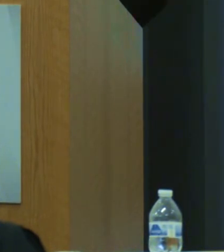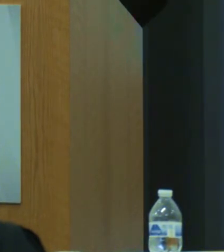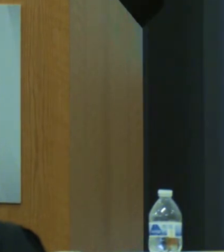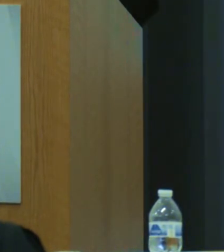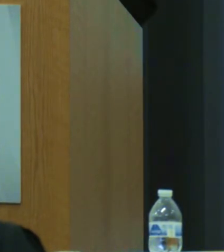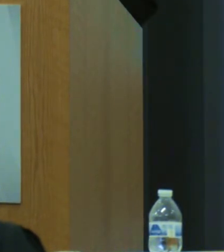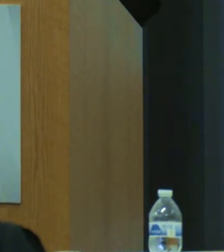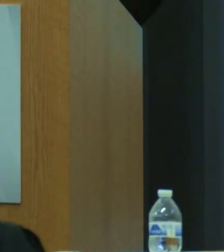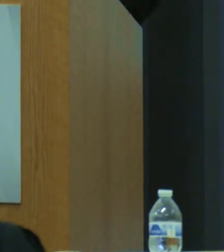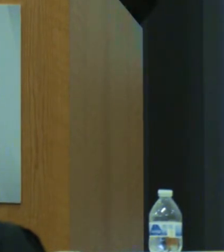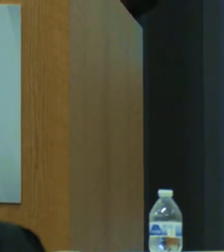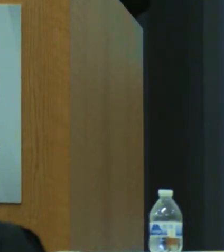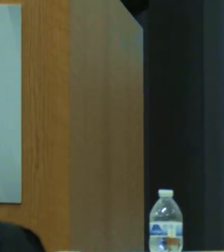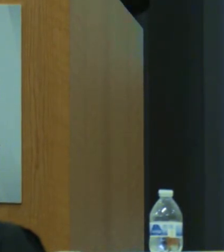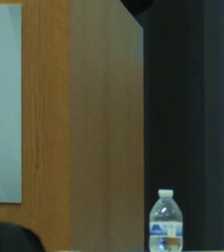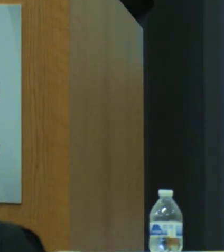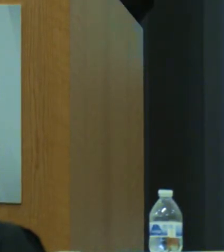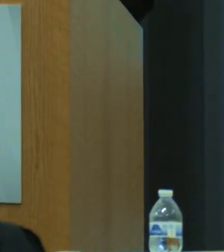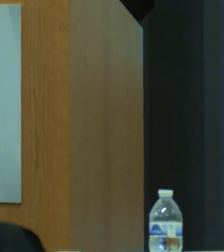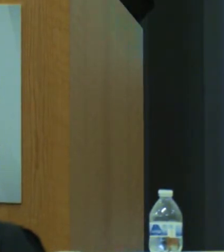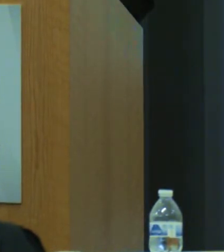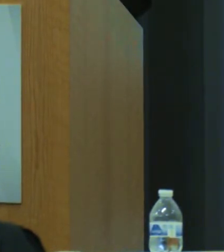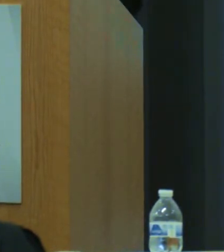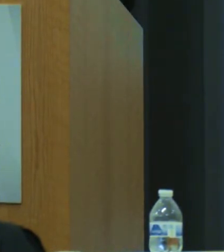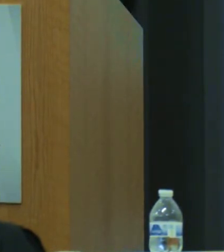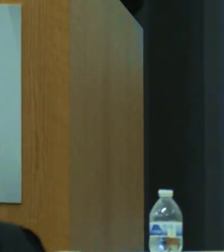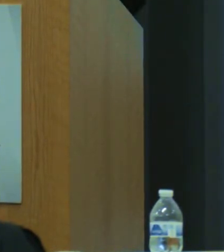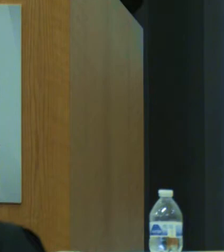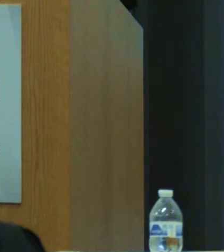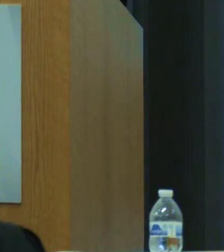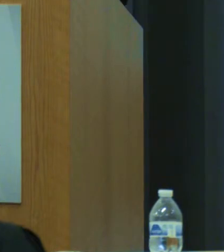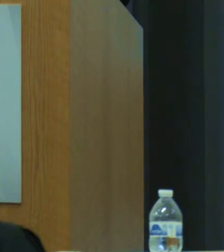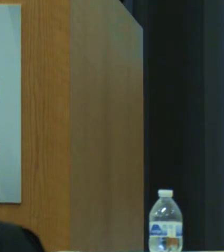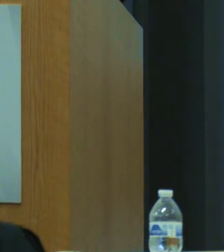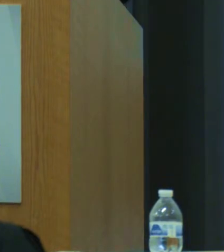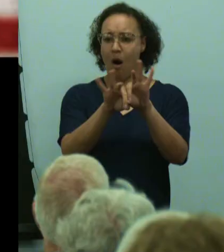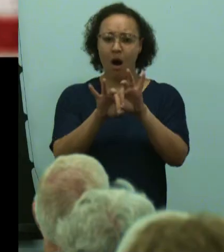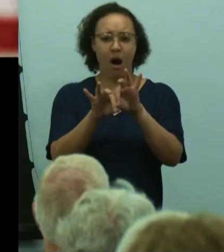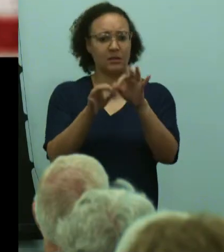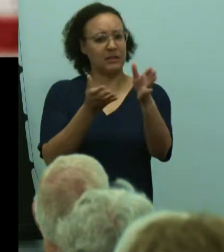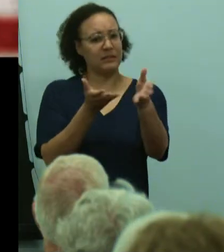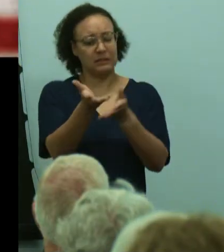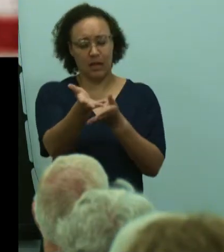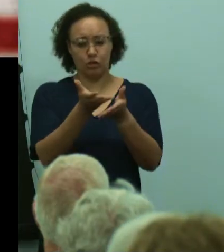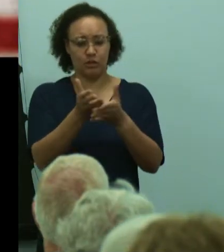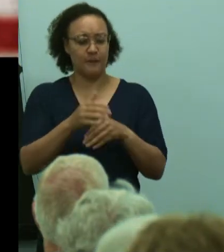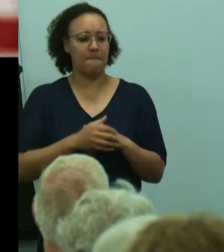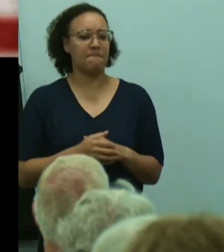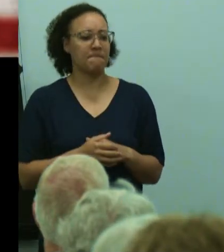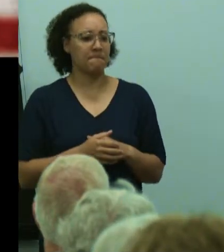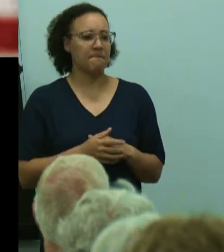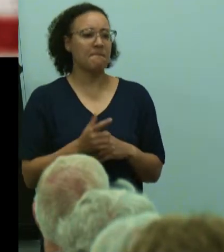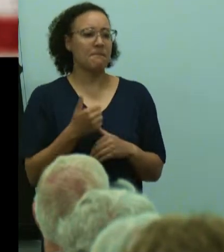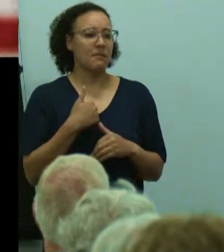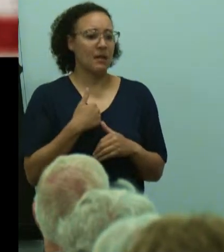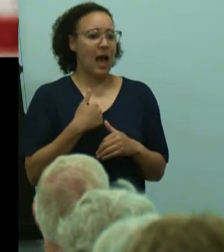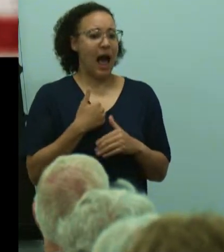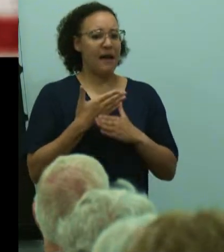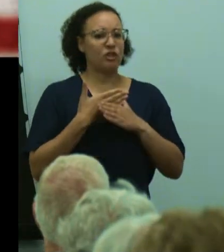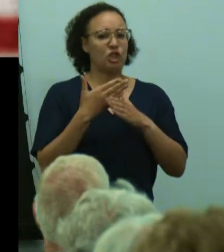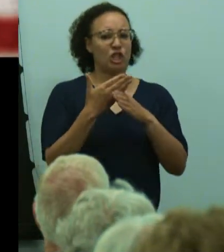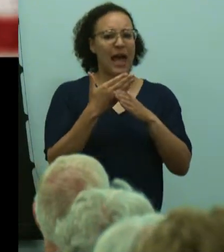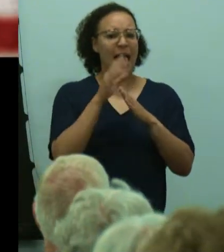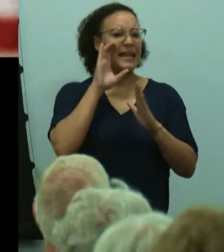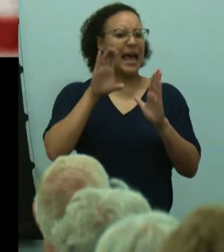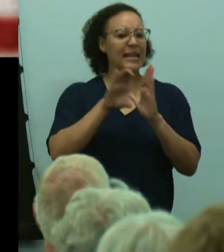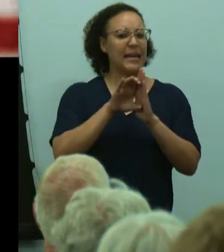on a Tuesday evening to have this really important conversation. I did share an image for everyone. I'm not sure